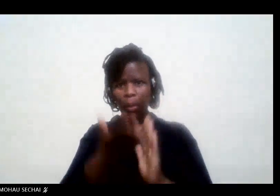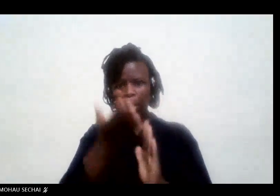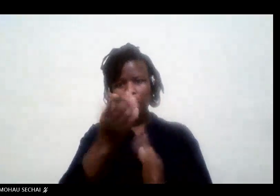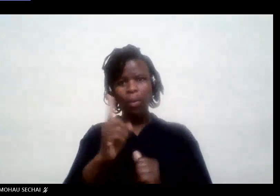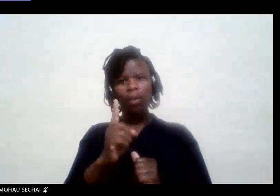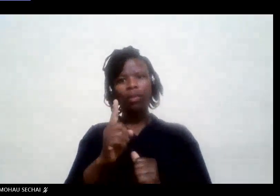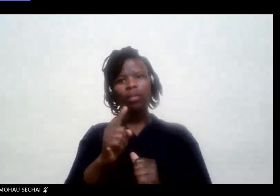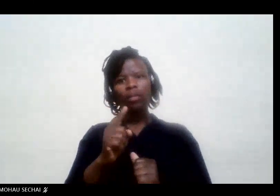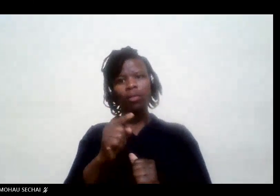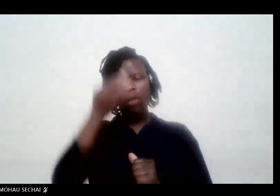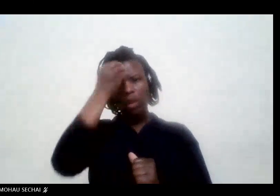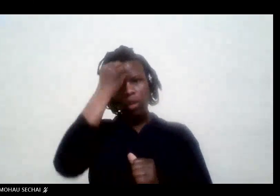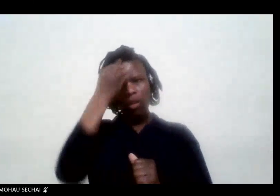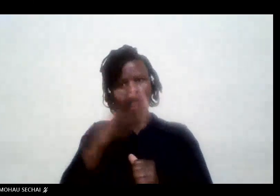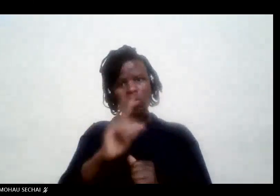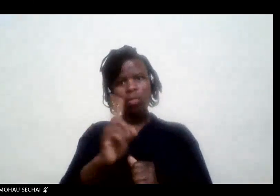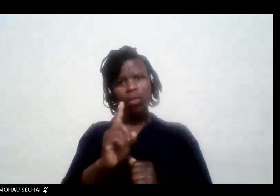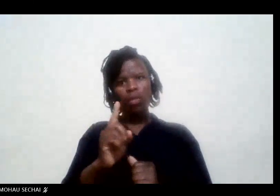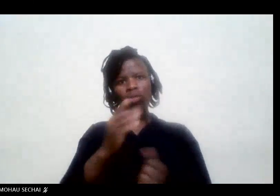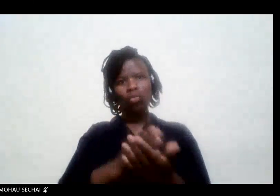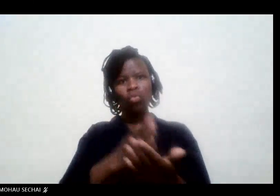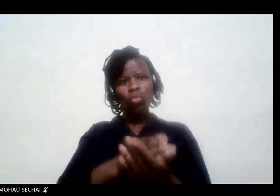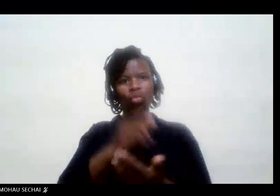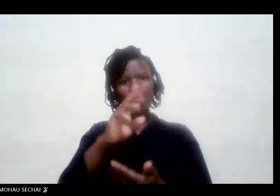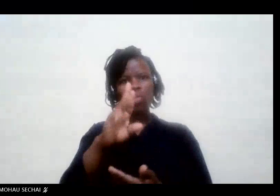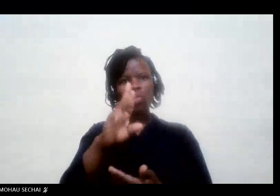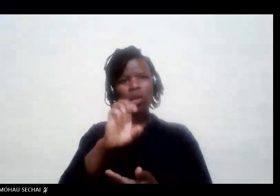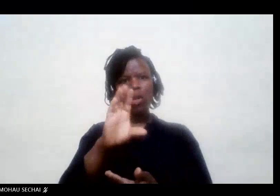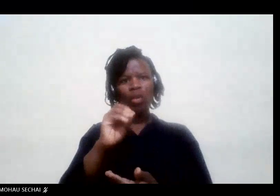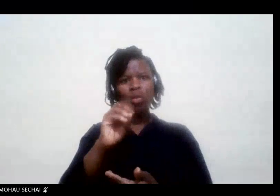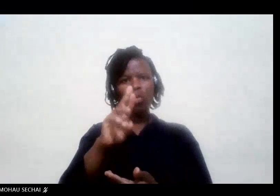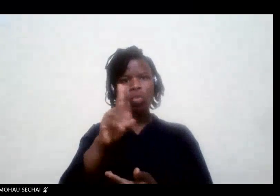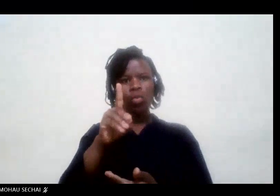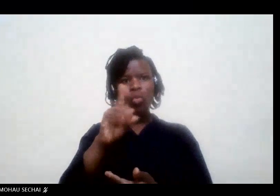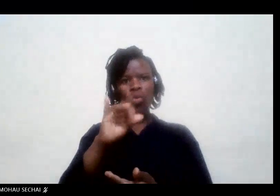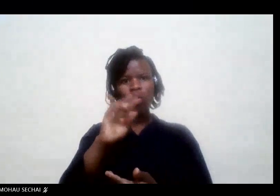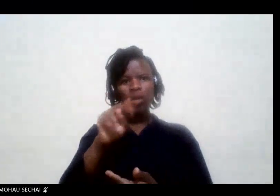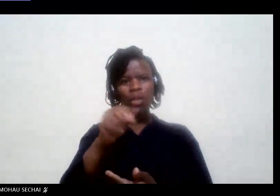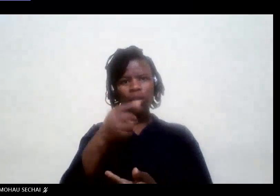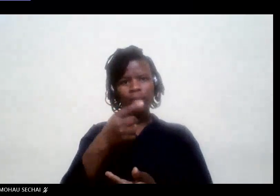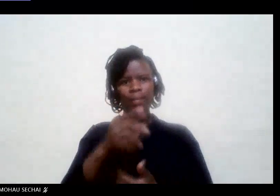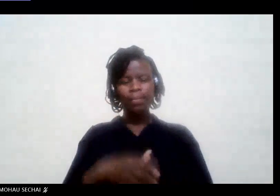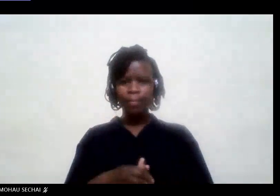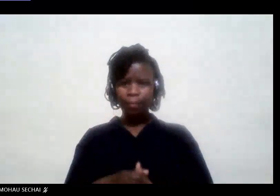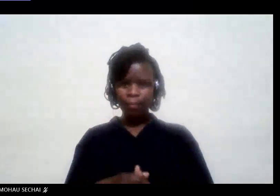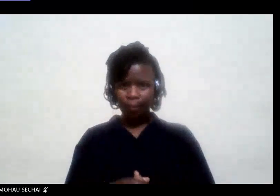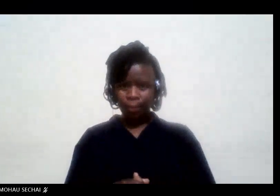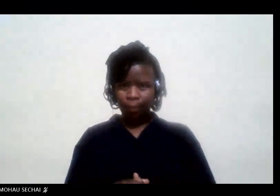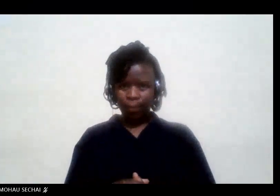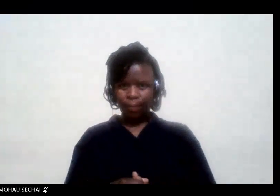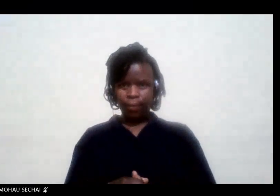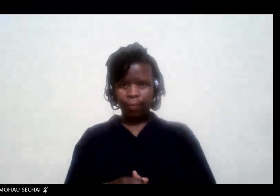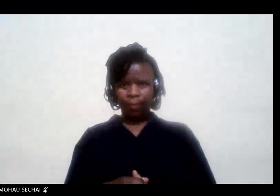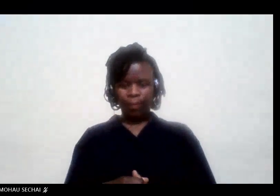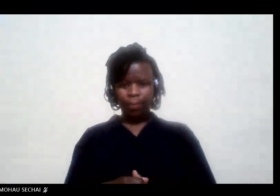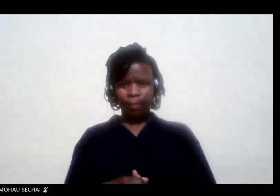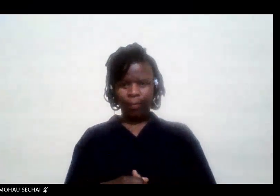recordings being available immediately. Okay. It will be available, but it's just that it will take a little bit of time. Okay. To get it done. Yeah.